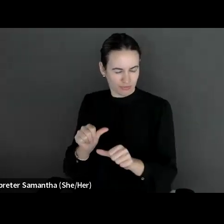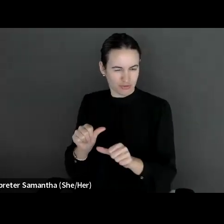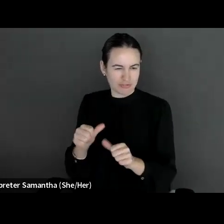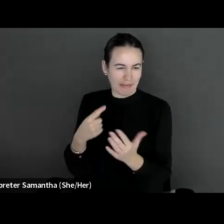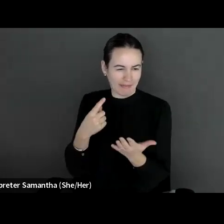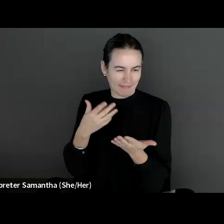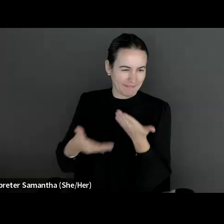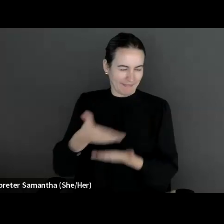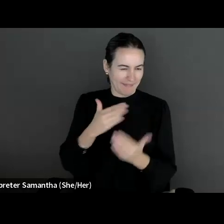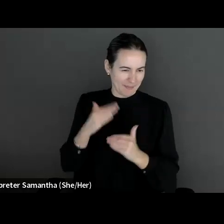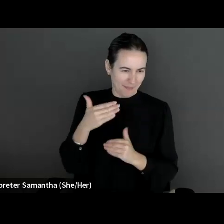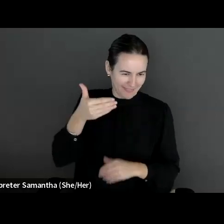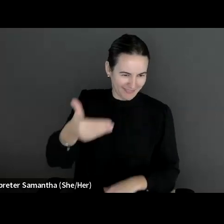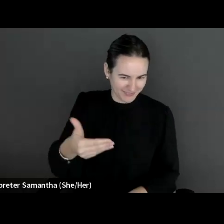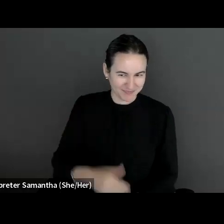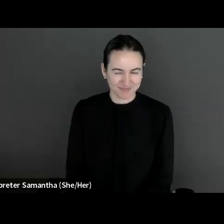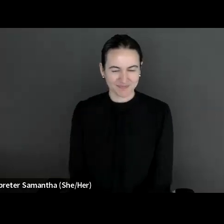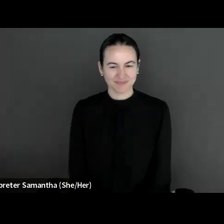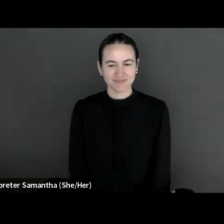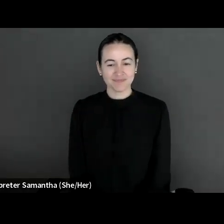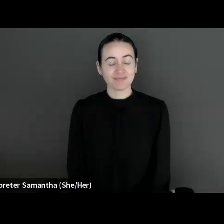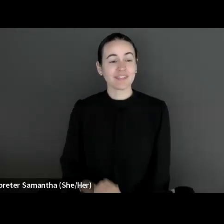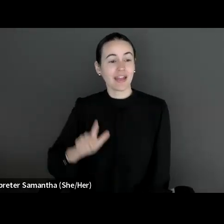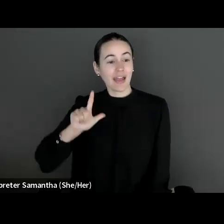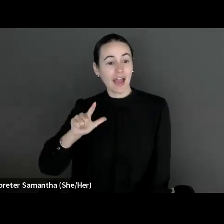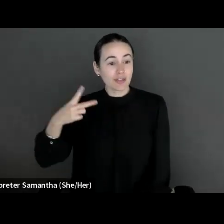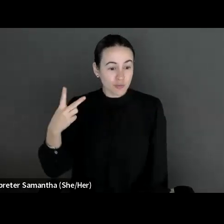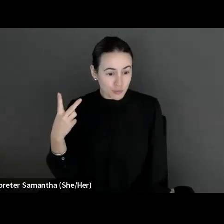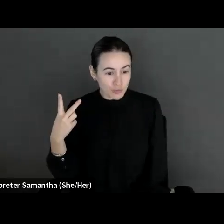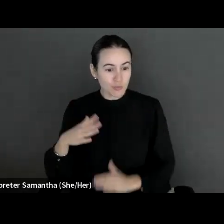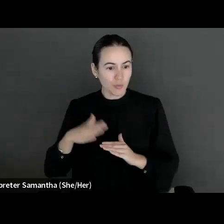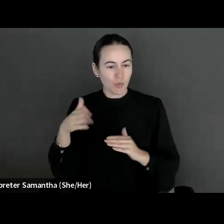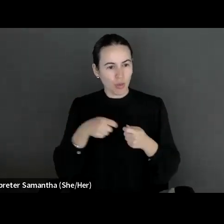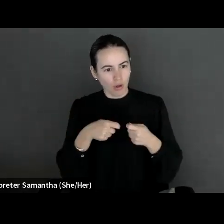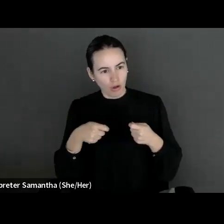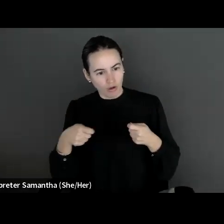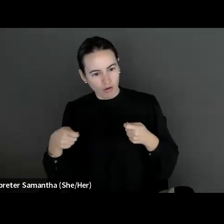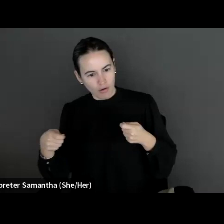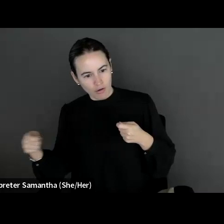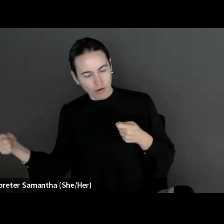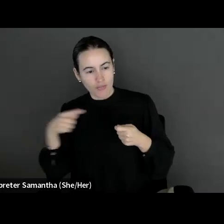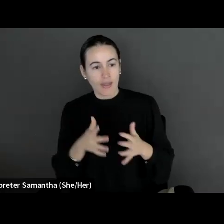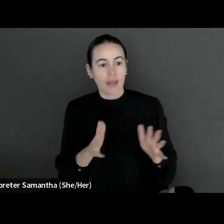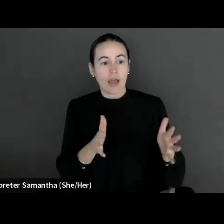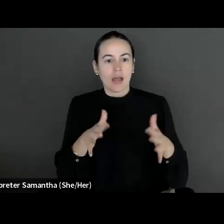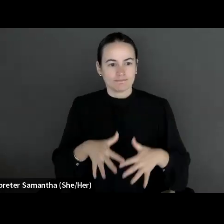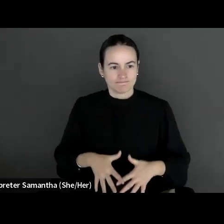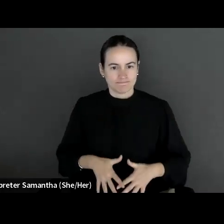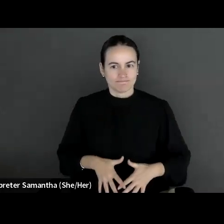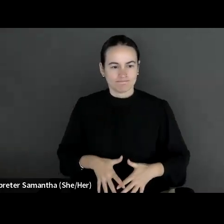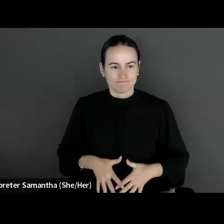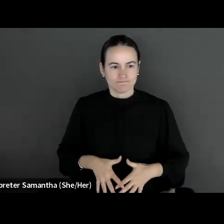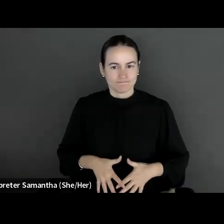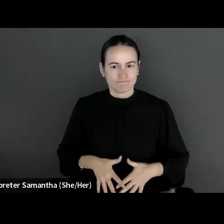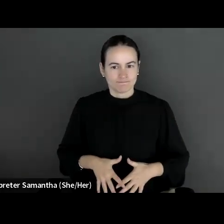expected, beginners produce longer hesitation. So when they hesitate, it takes longer,